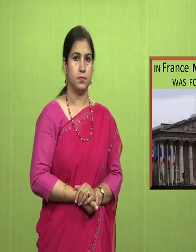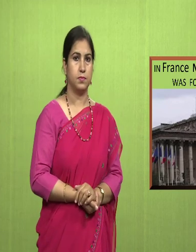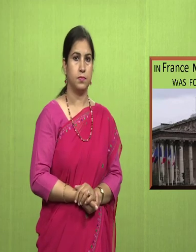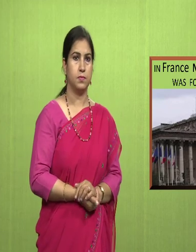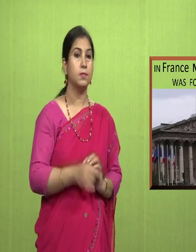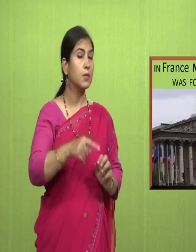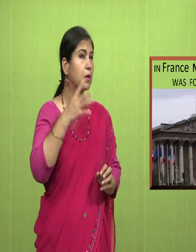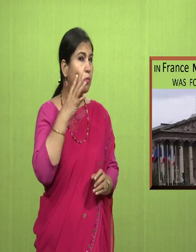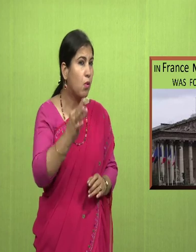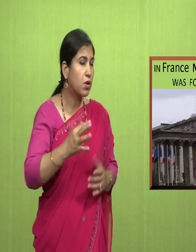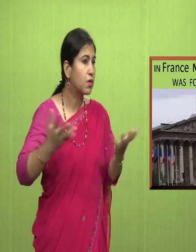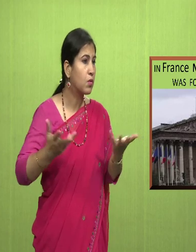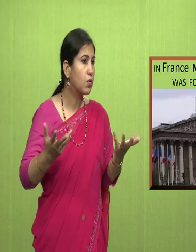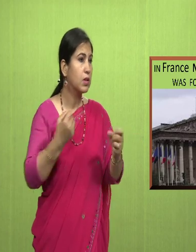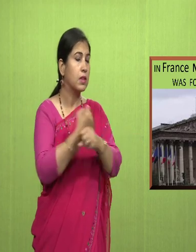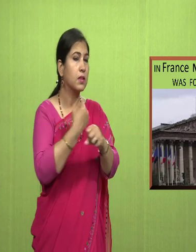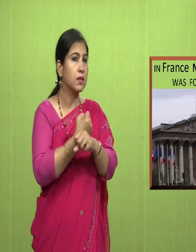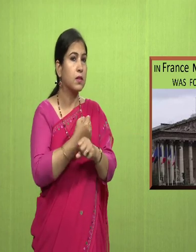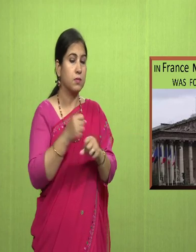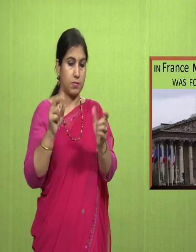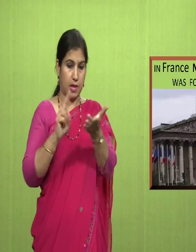The most important work of the National Assembly was